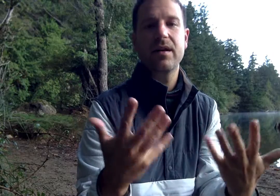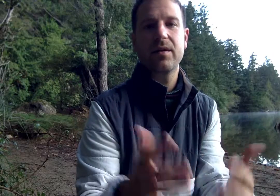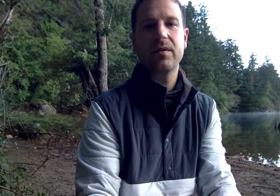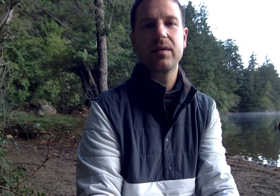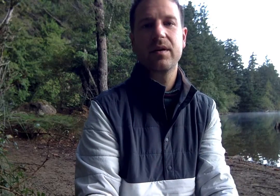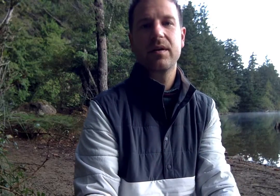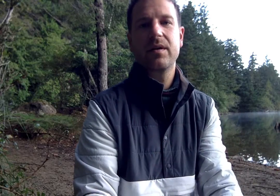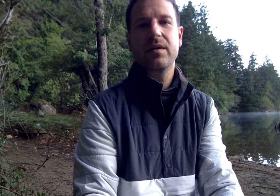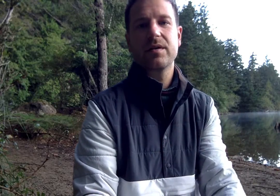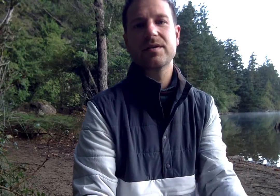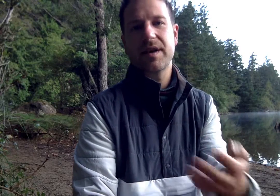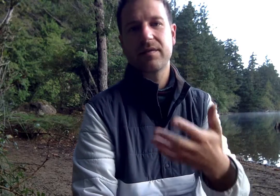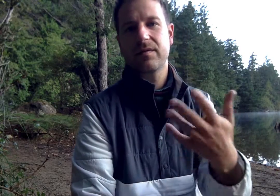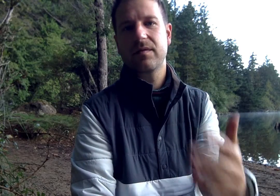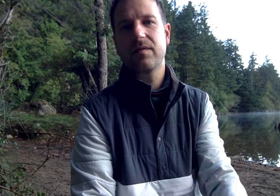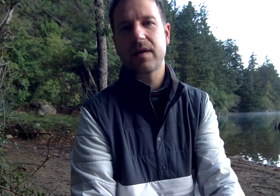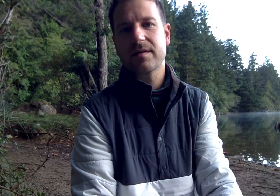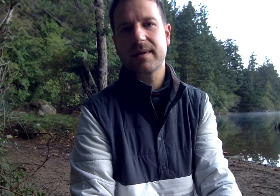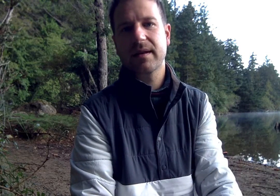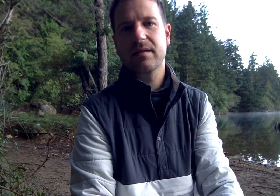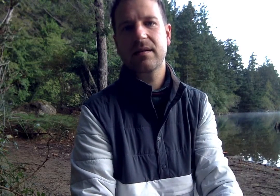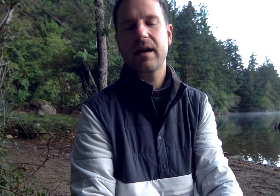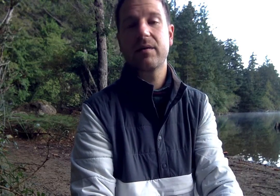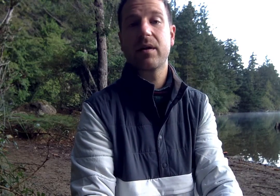video yourself fingerspelling, I would go.